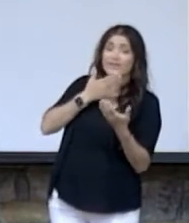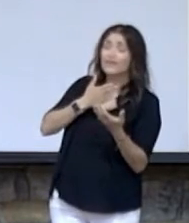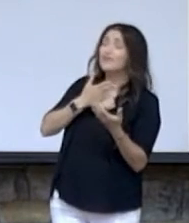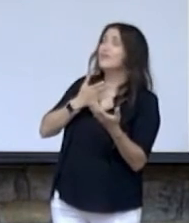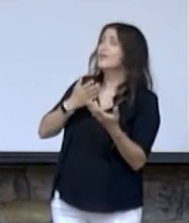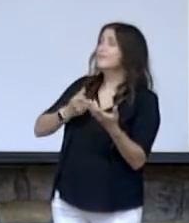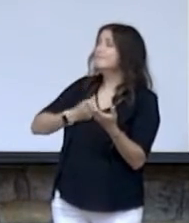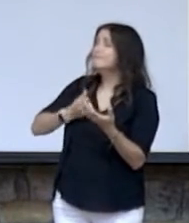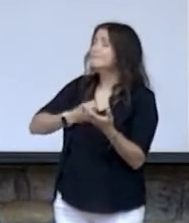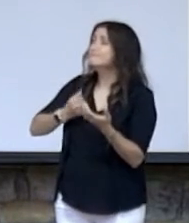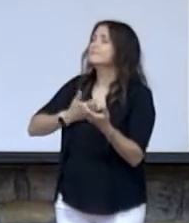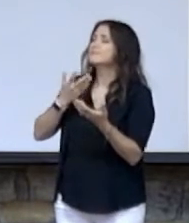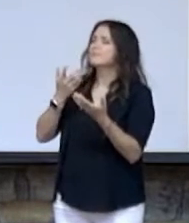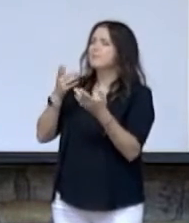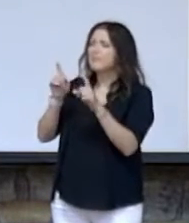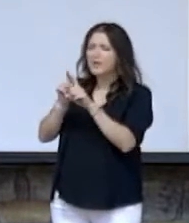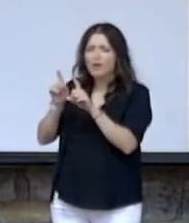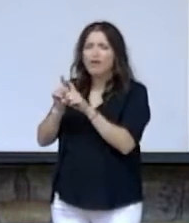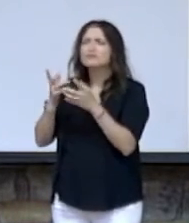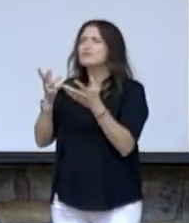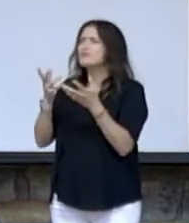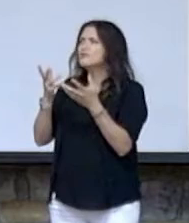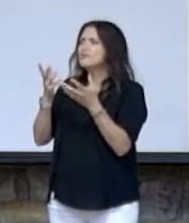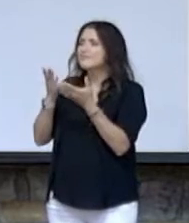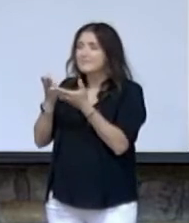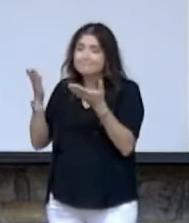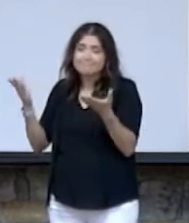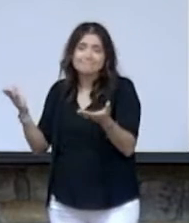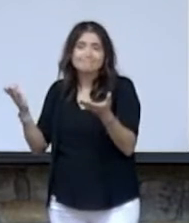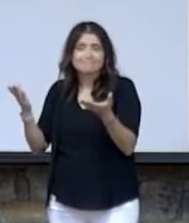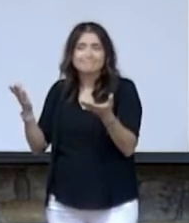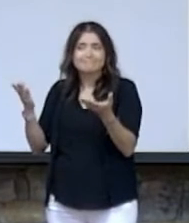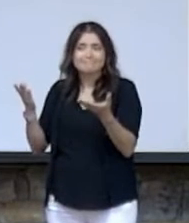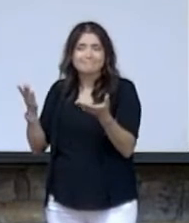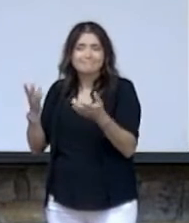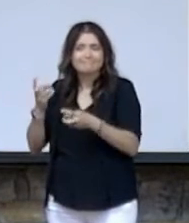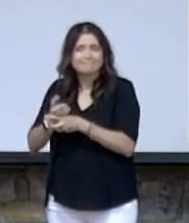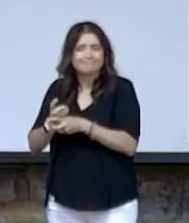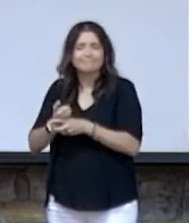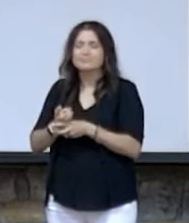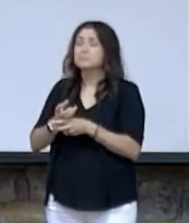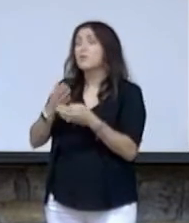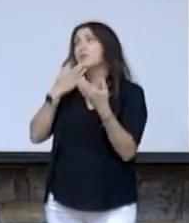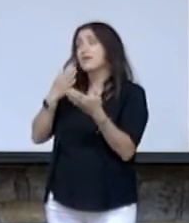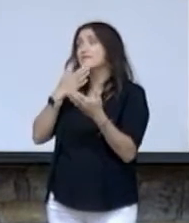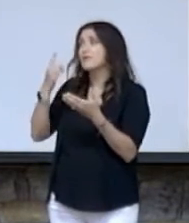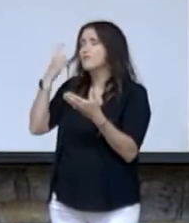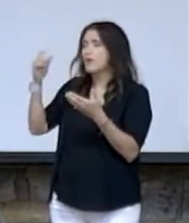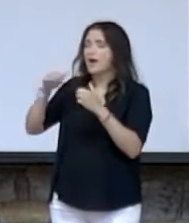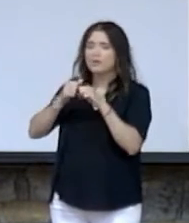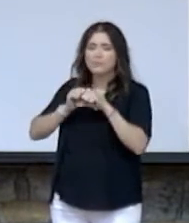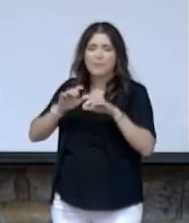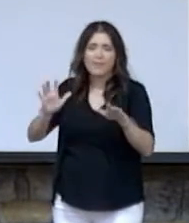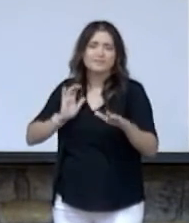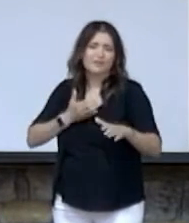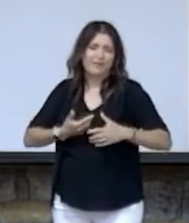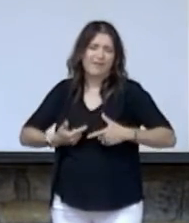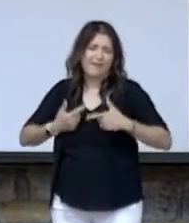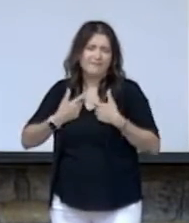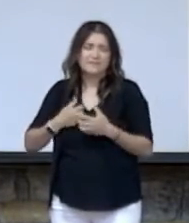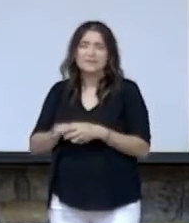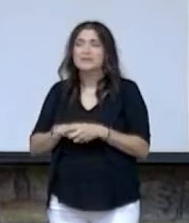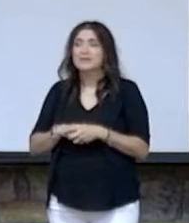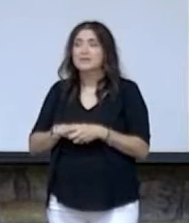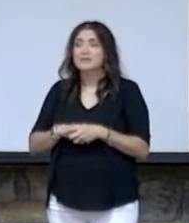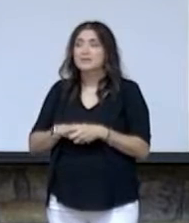that we are excited about, and Father, we are grateful to you for the way that you bless our lives. There are